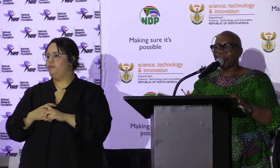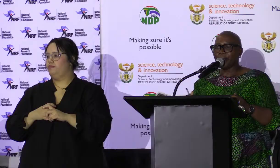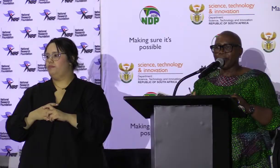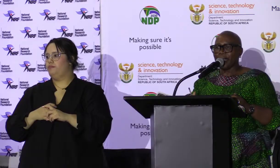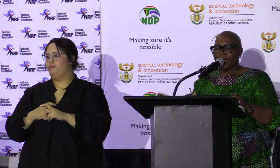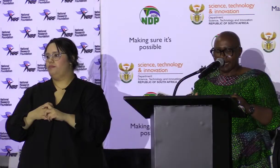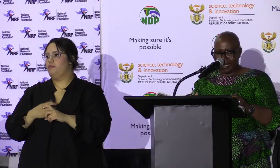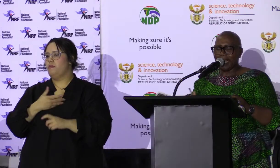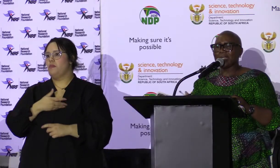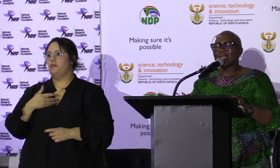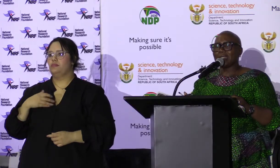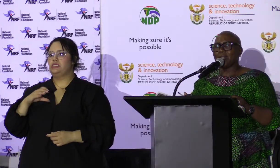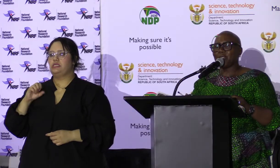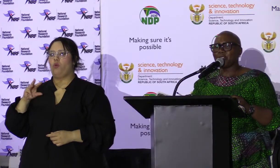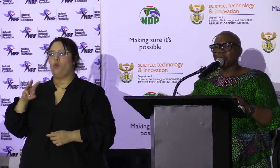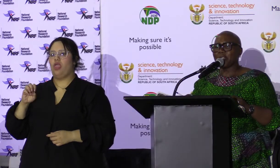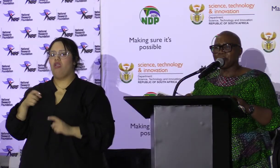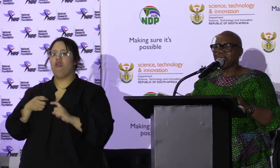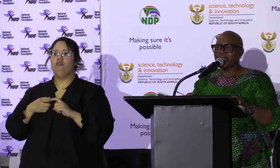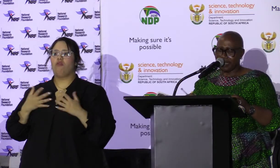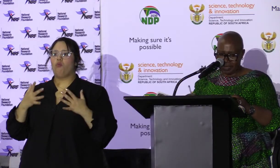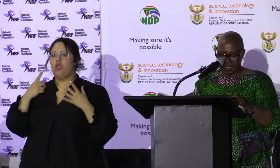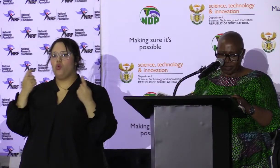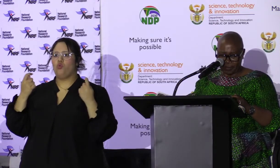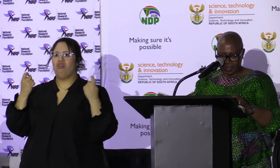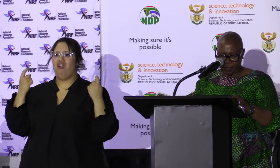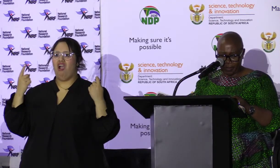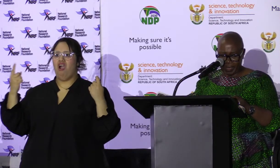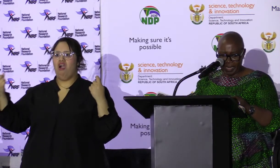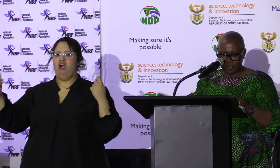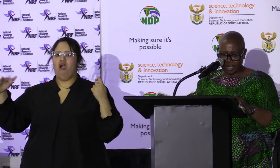uBonisiwe, it's a young girl coming from the rural